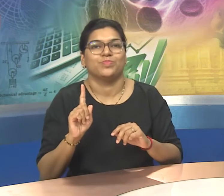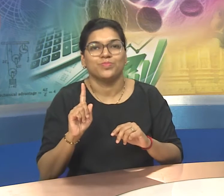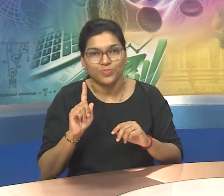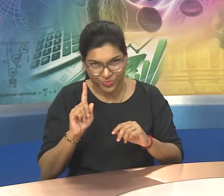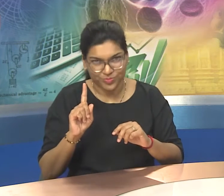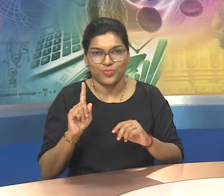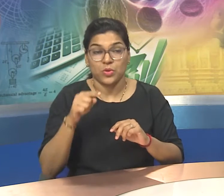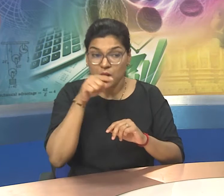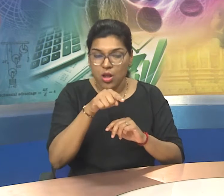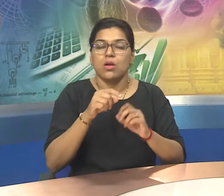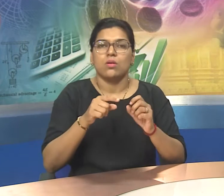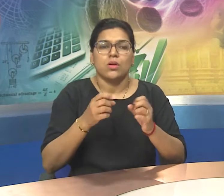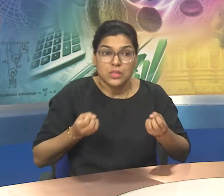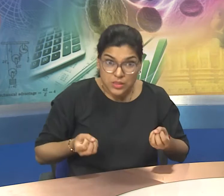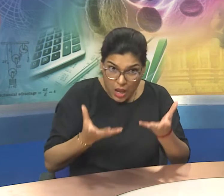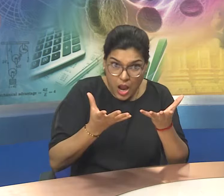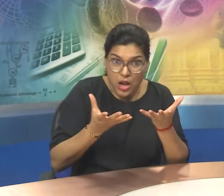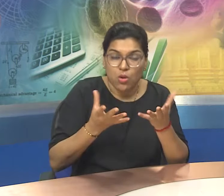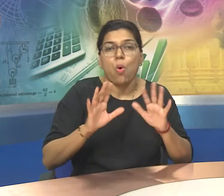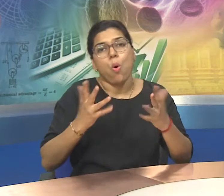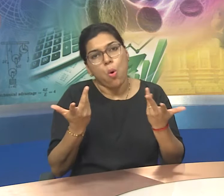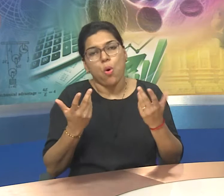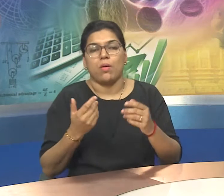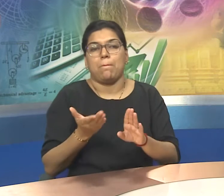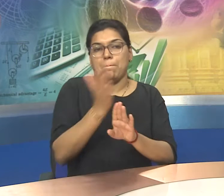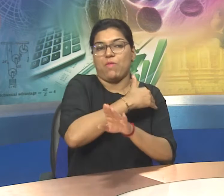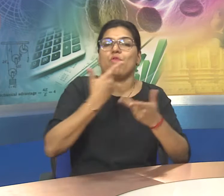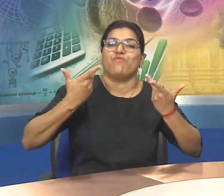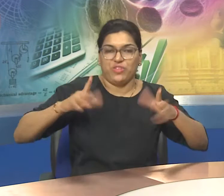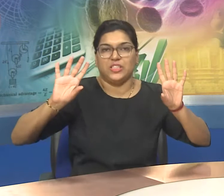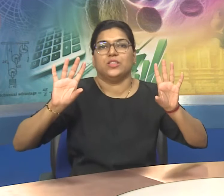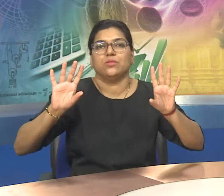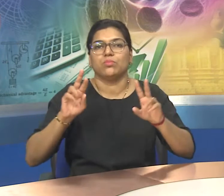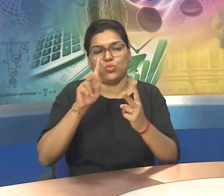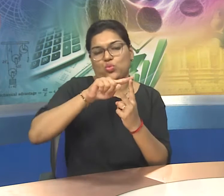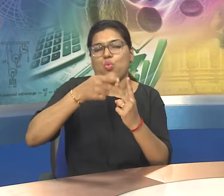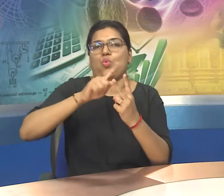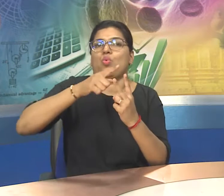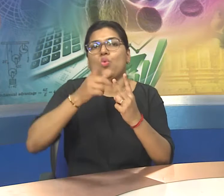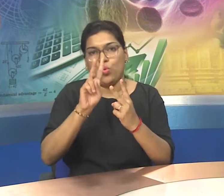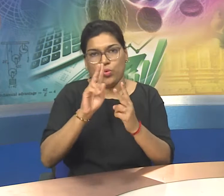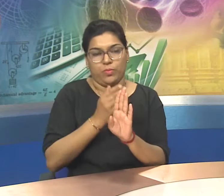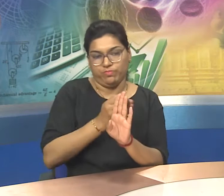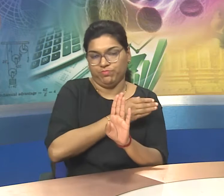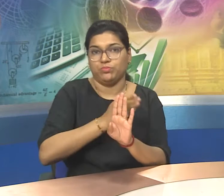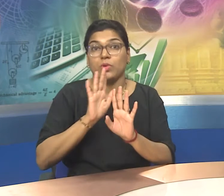week ago or 1 month ago, or it has just started. So both ways you